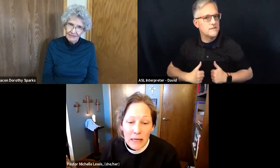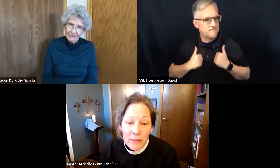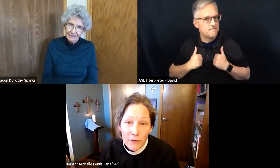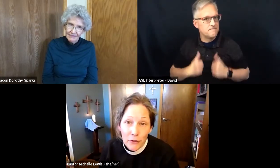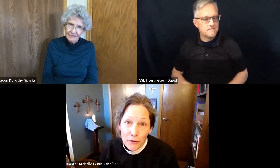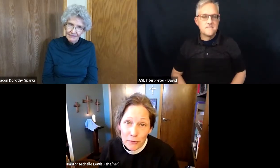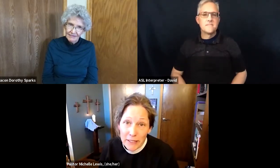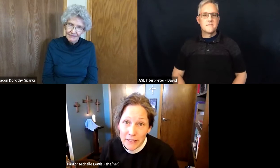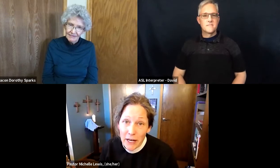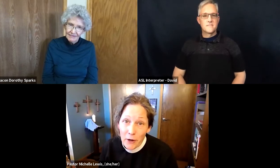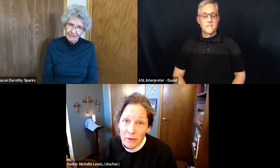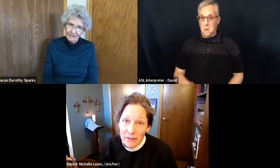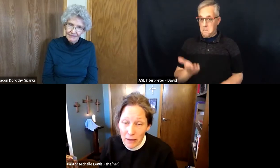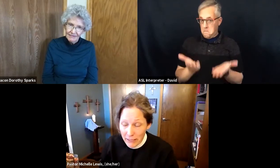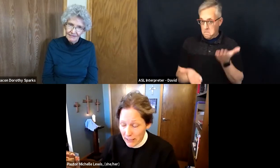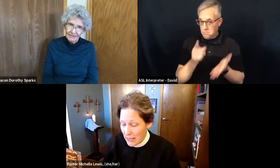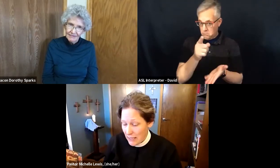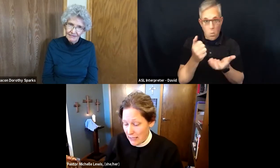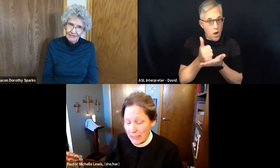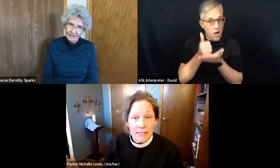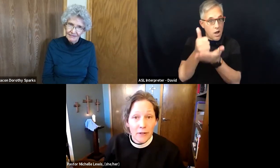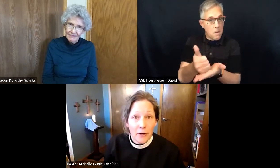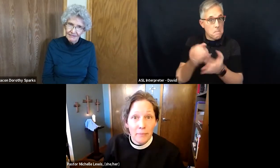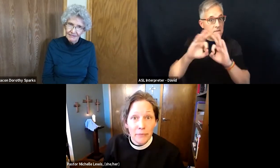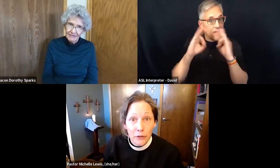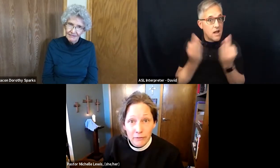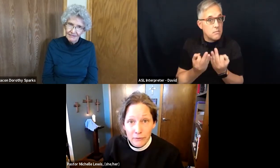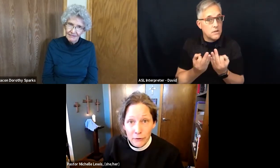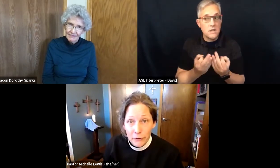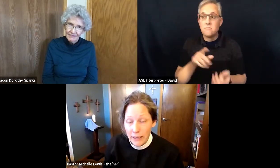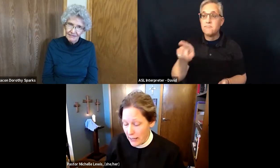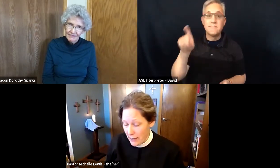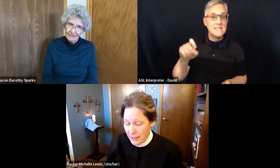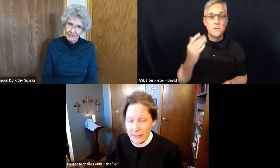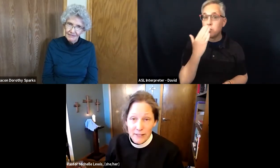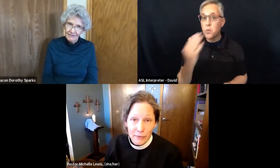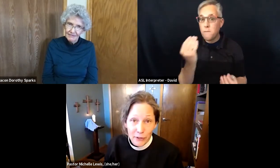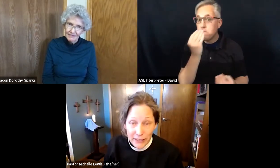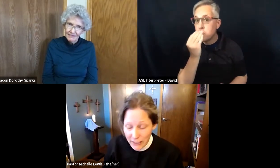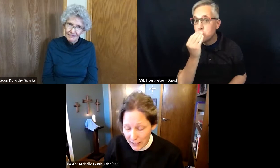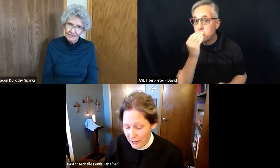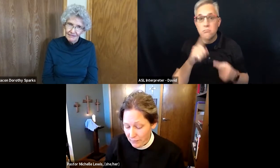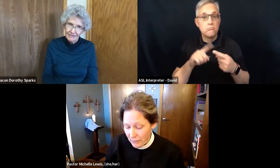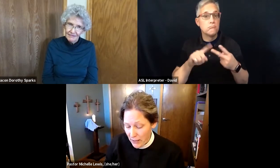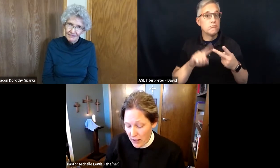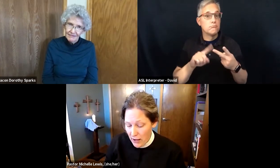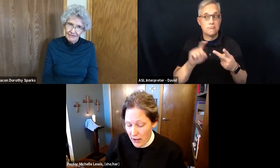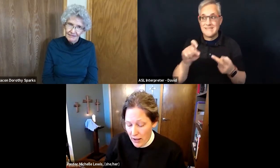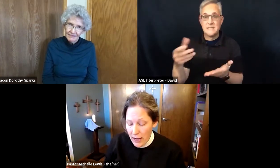So maybe you want to help a family that needs some good food and some good